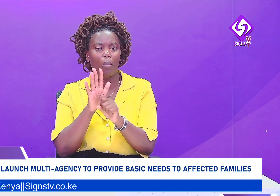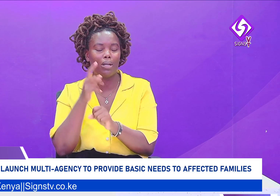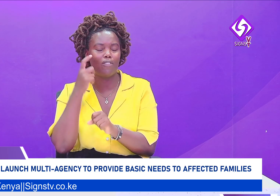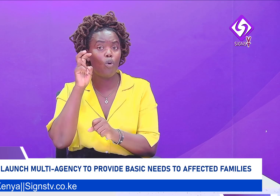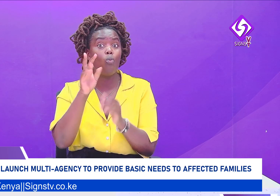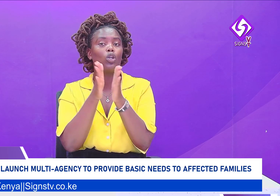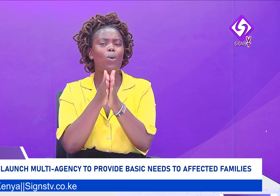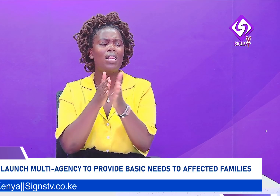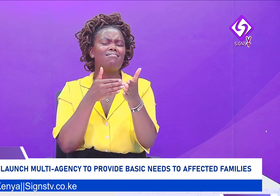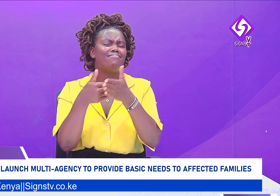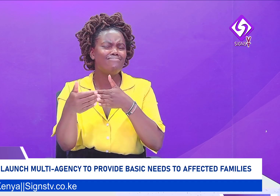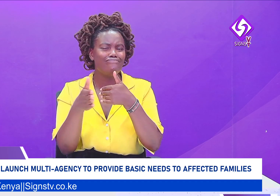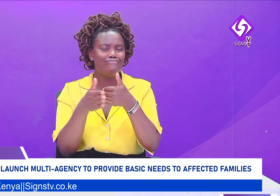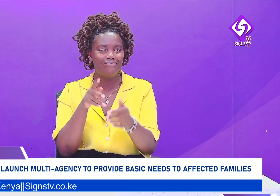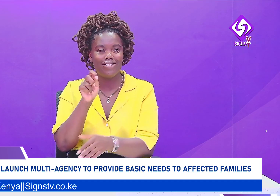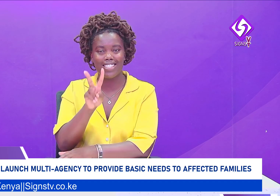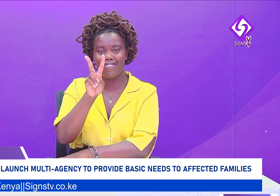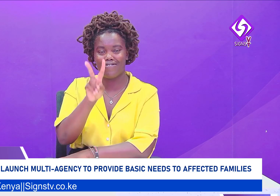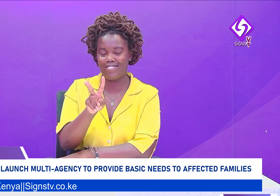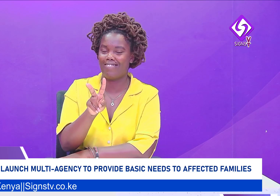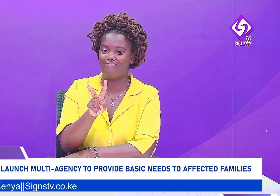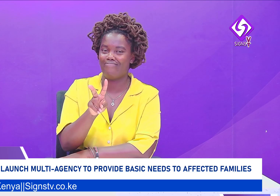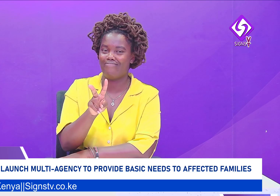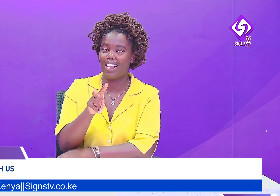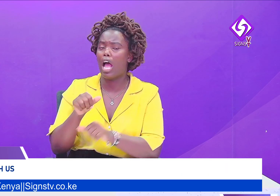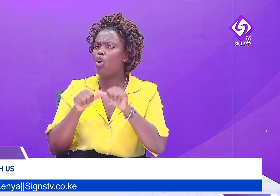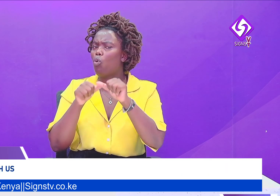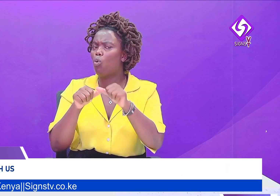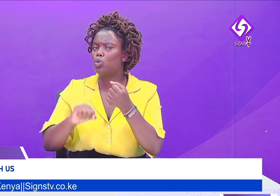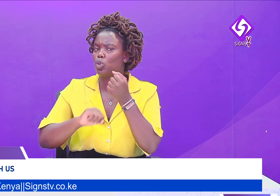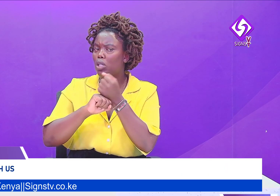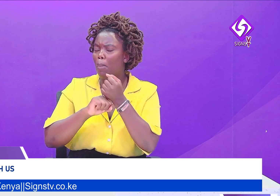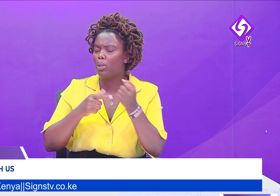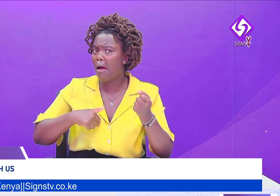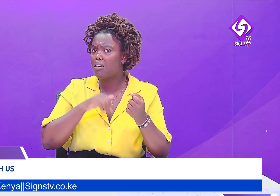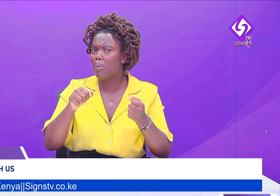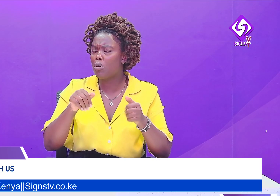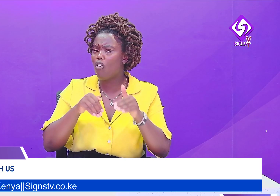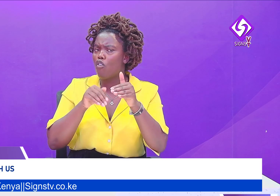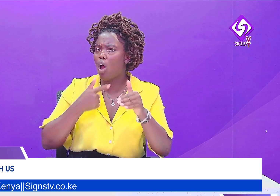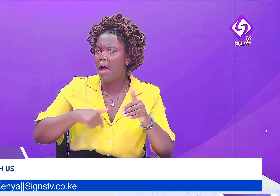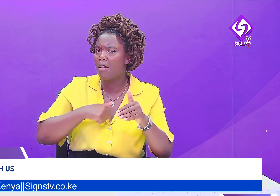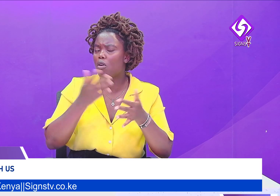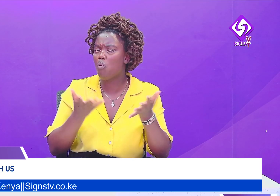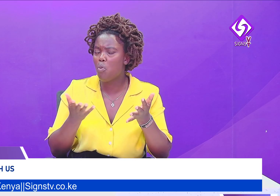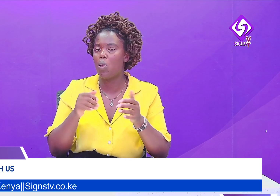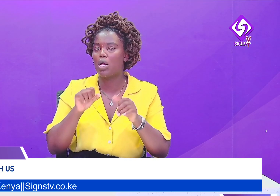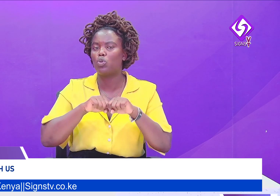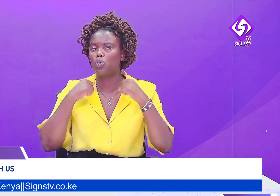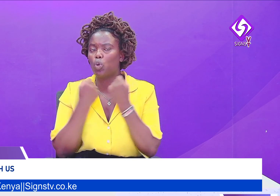safe. Thank you so much for watching Science TV at 1. Continue supporting us by following